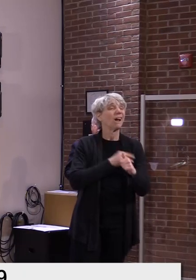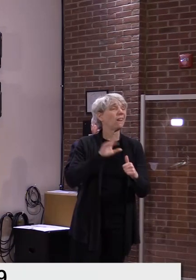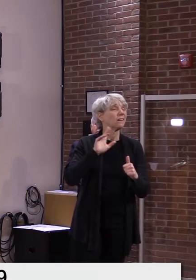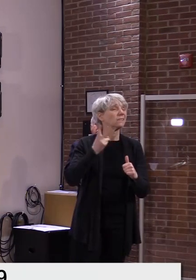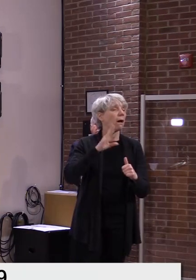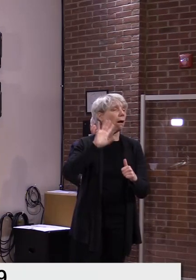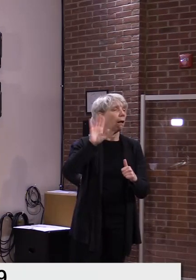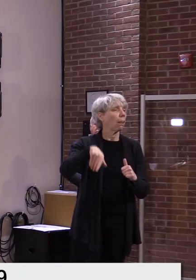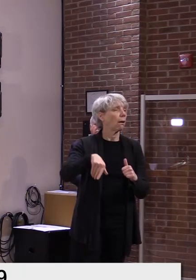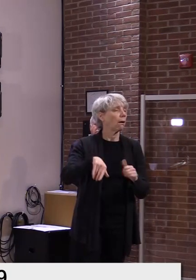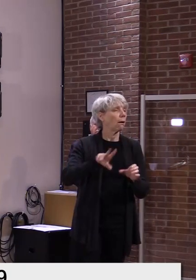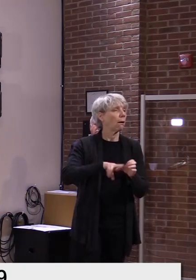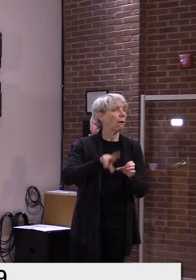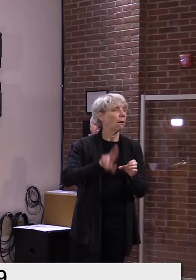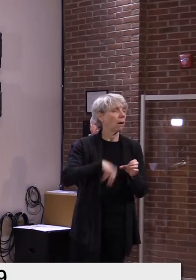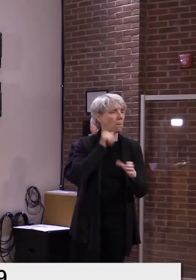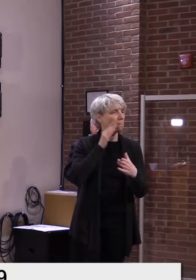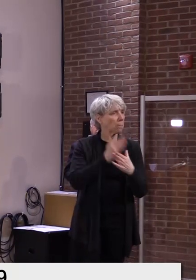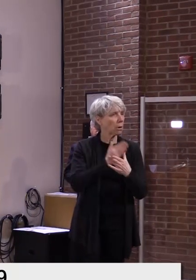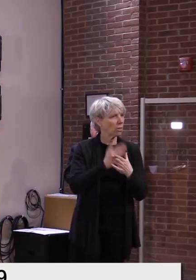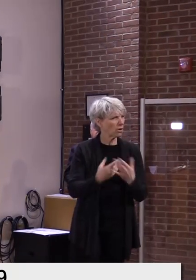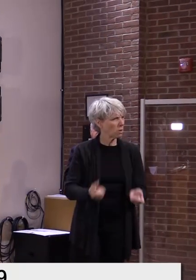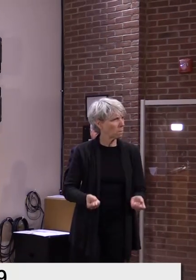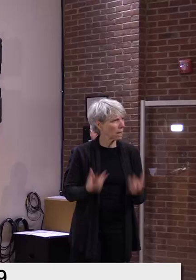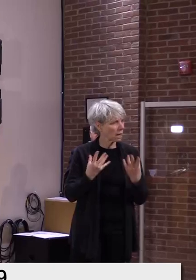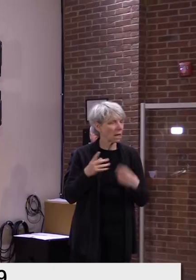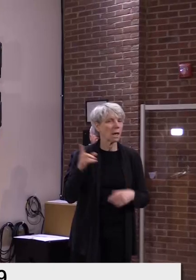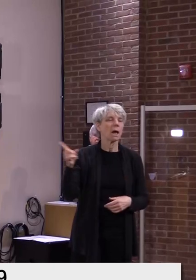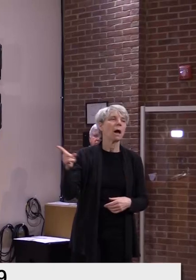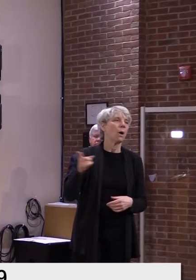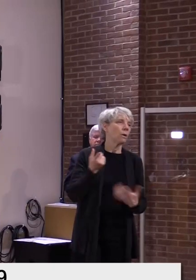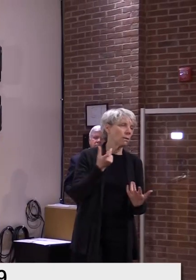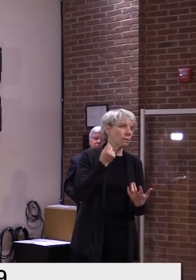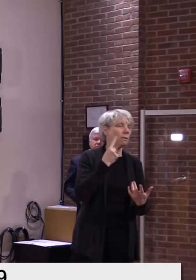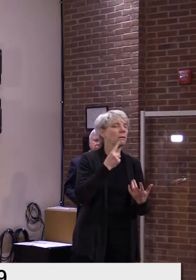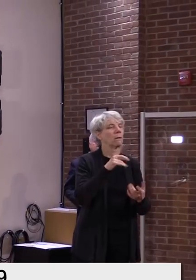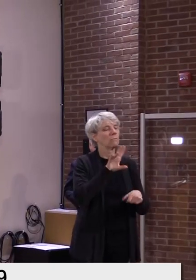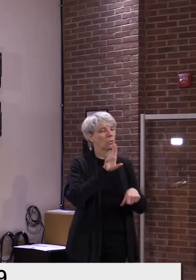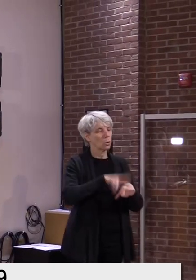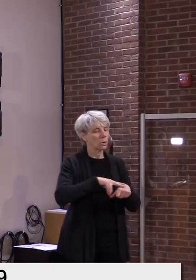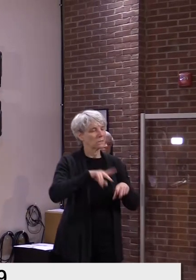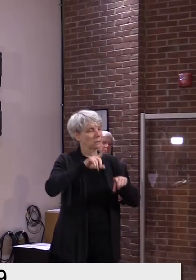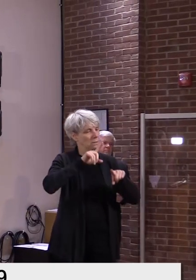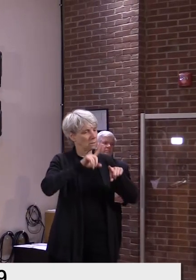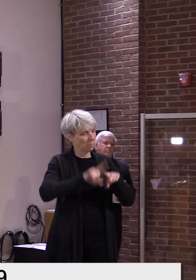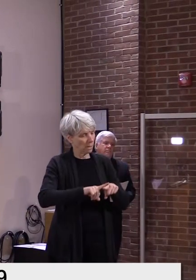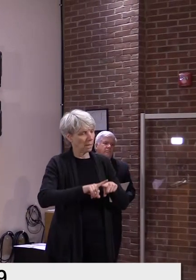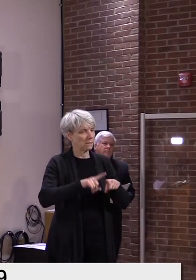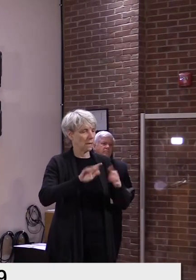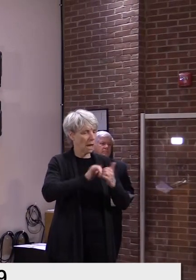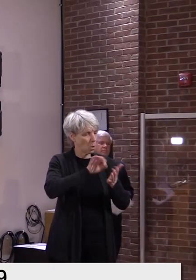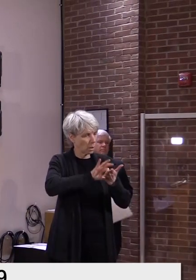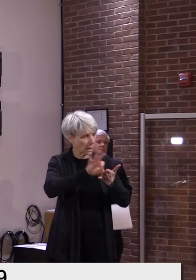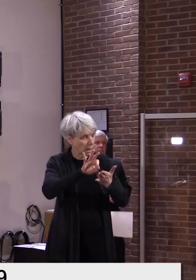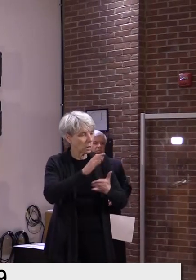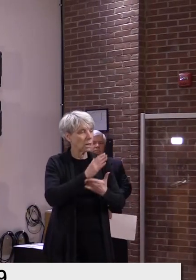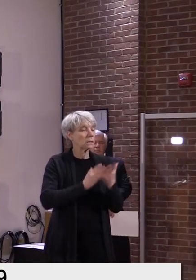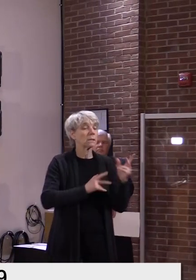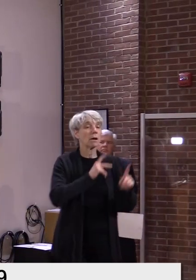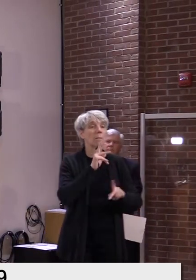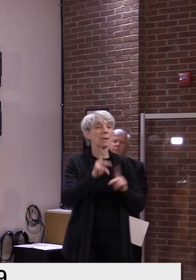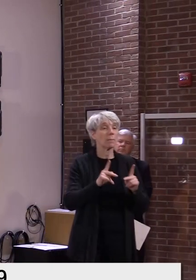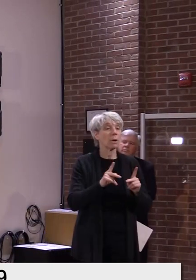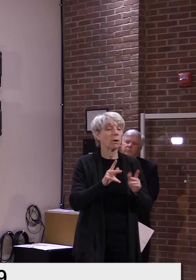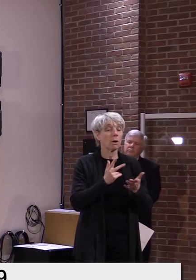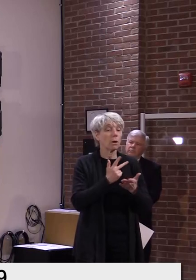So that's obviously an evolving number because you have a number of weeks, even if you don't time it exactly for the 3-week or the 4-week